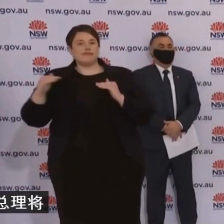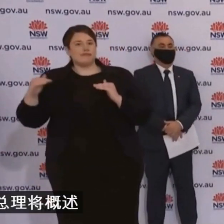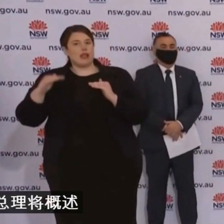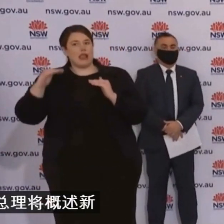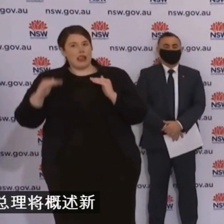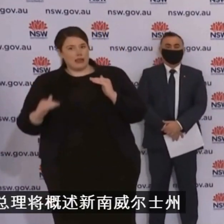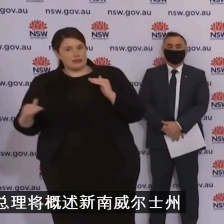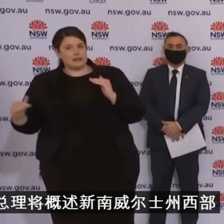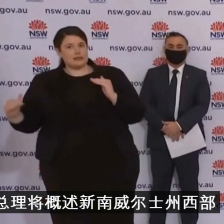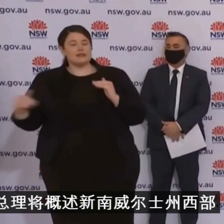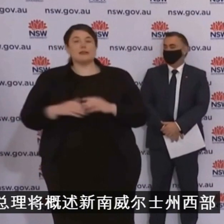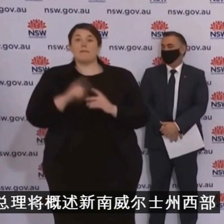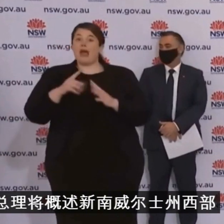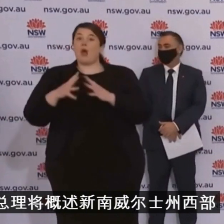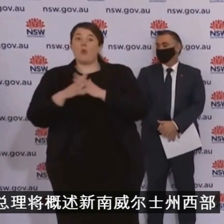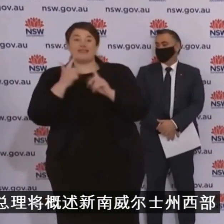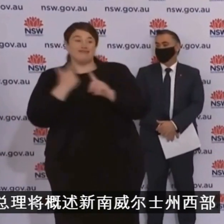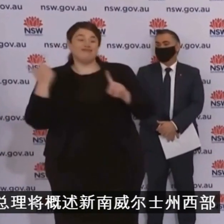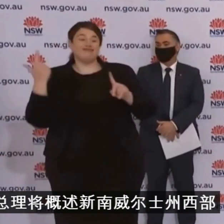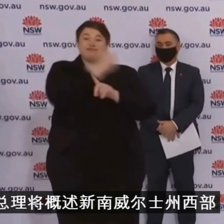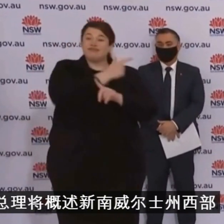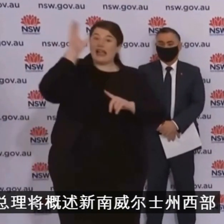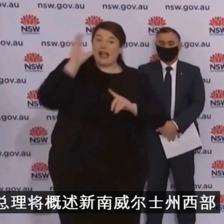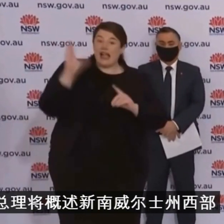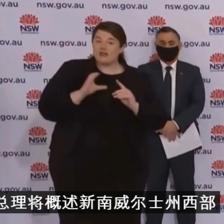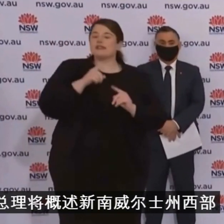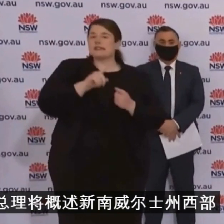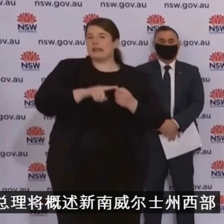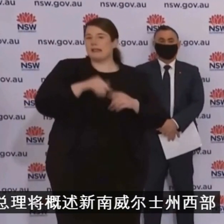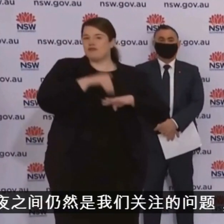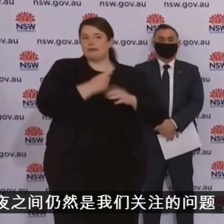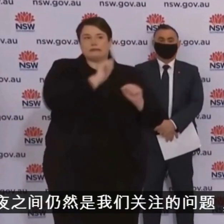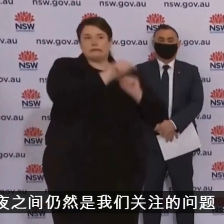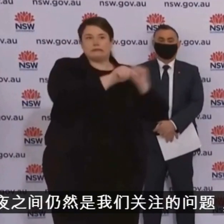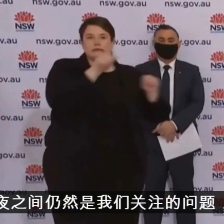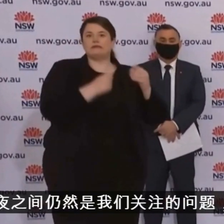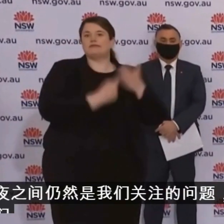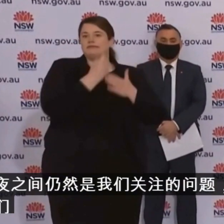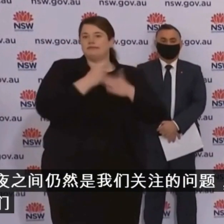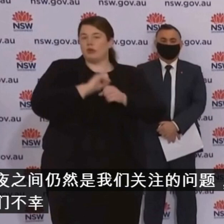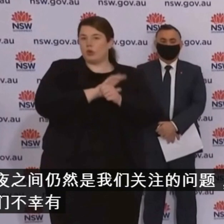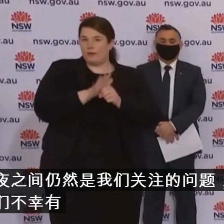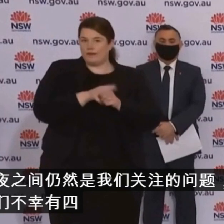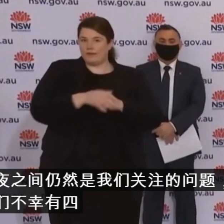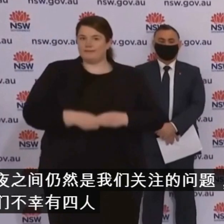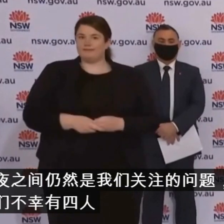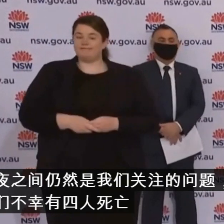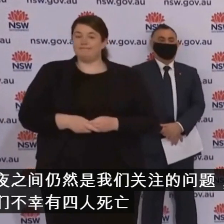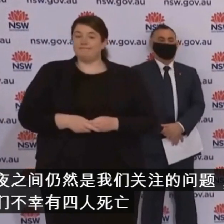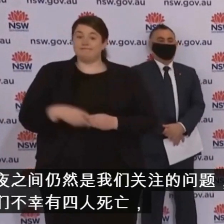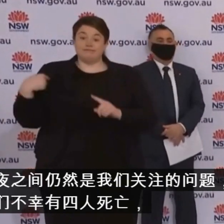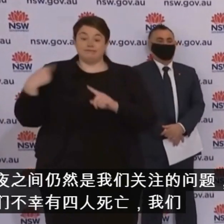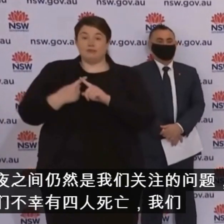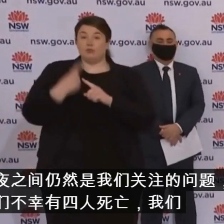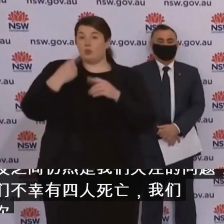Wales, as the Deputy Premier will outline, remains a concern for us. Overnight, we unfortunately had 4